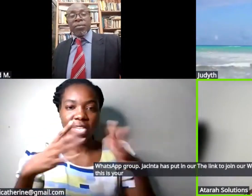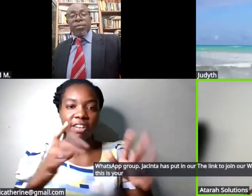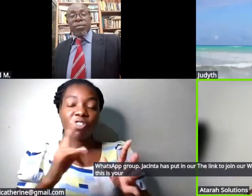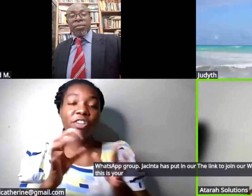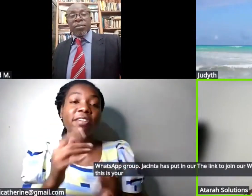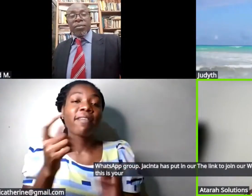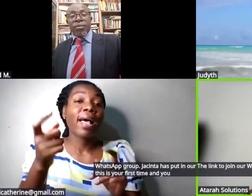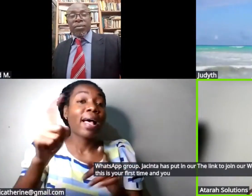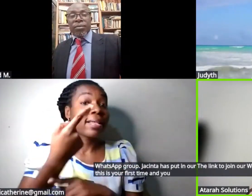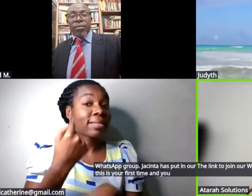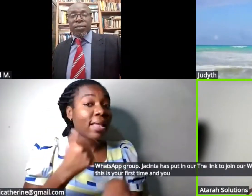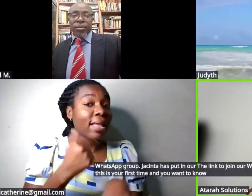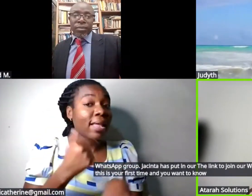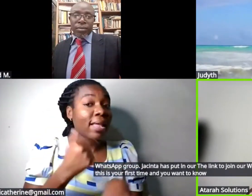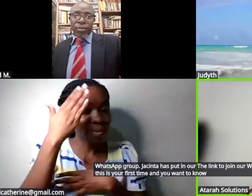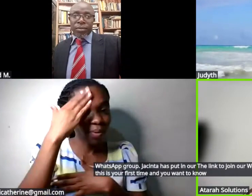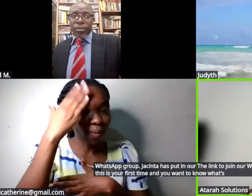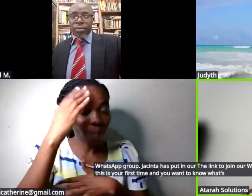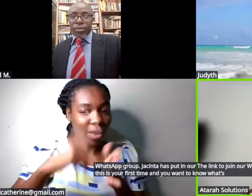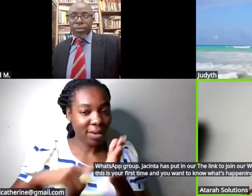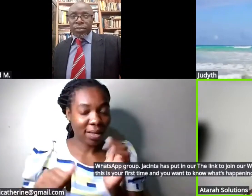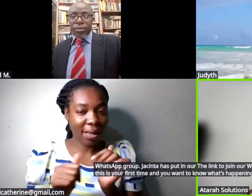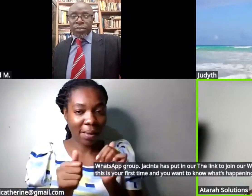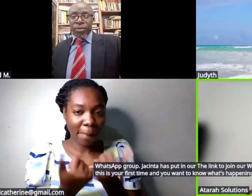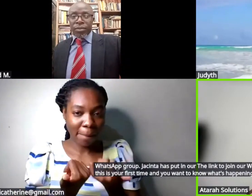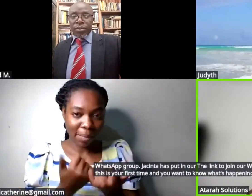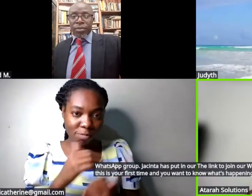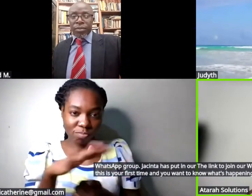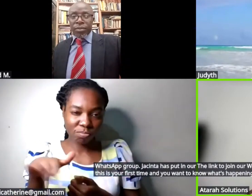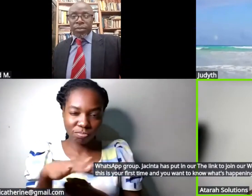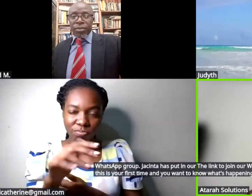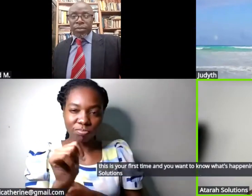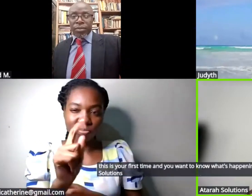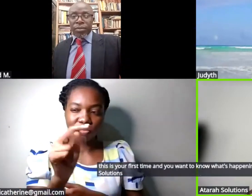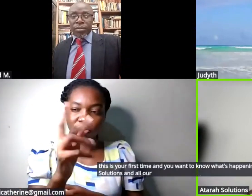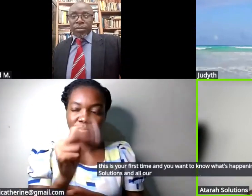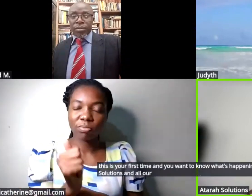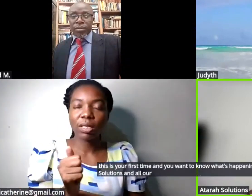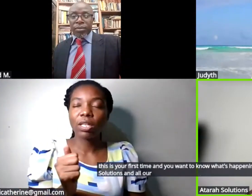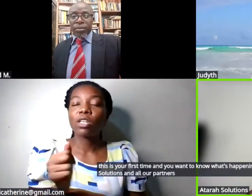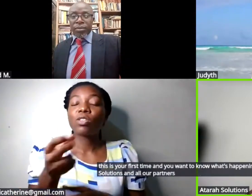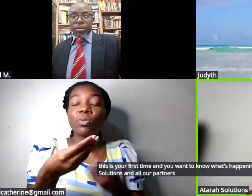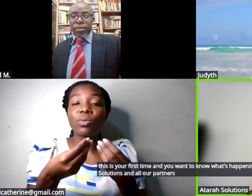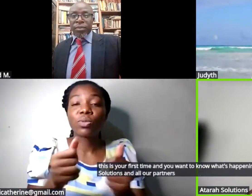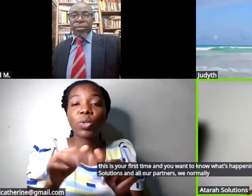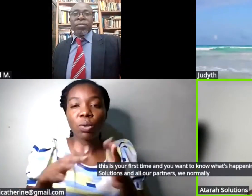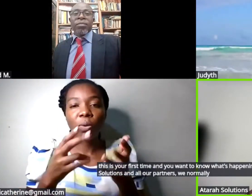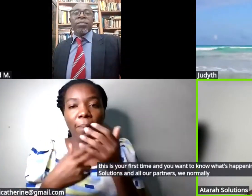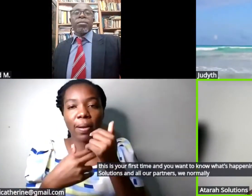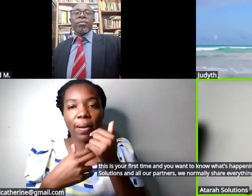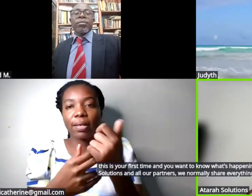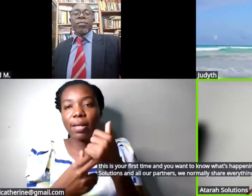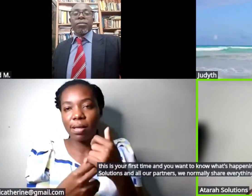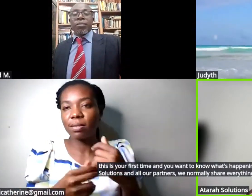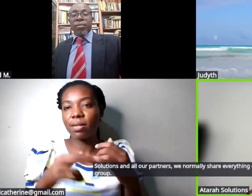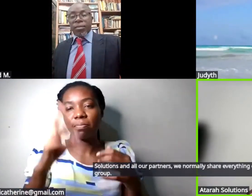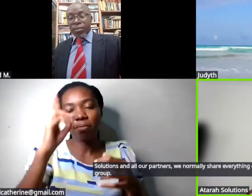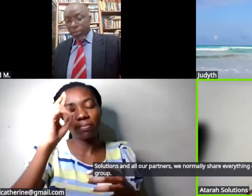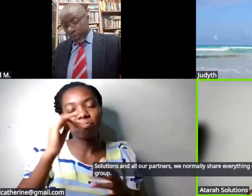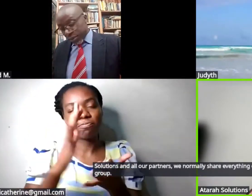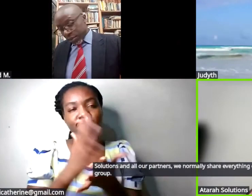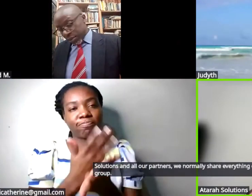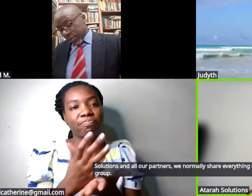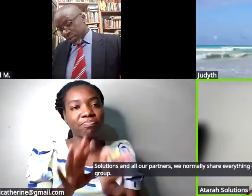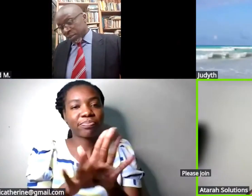want to know what's happening around Atara Solutions and all our partners, we normally share everything on the WhatsApp group. Please join